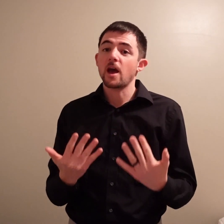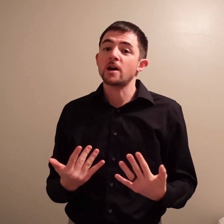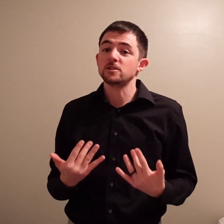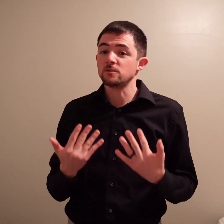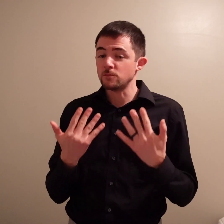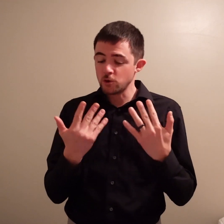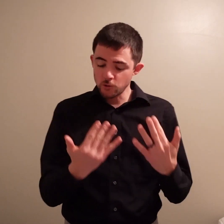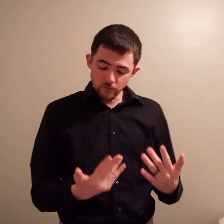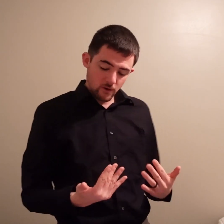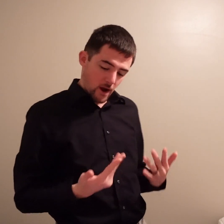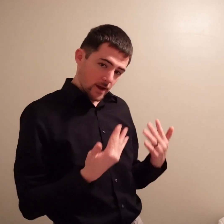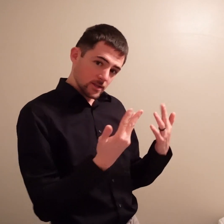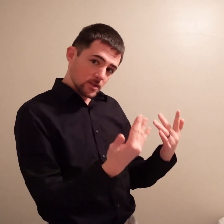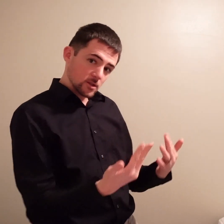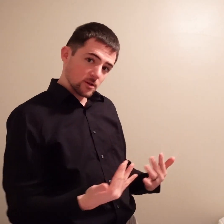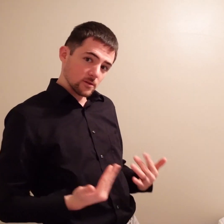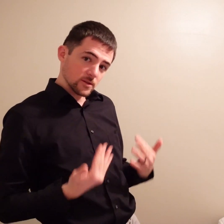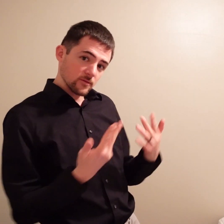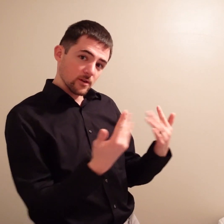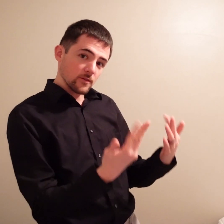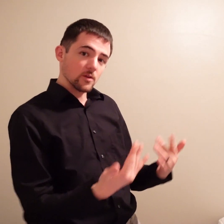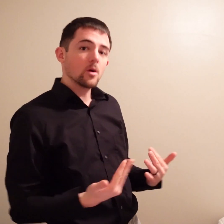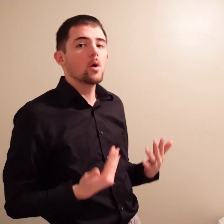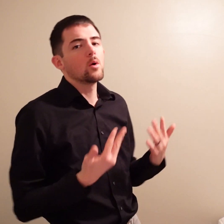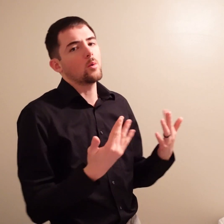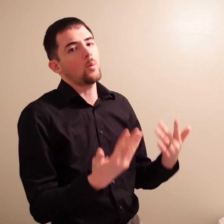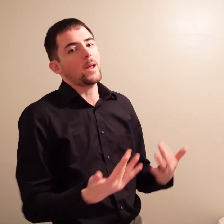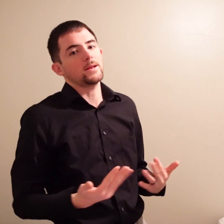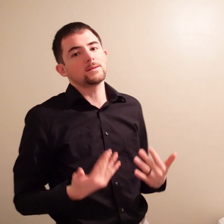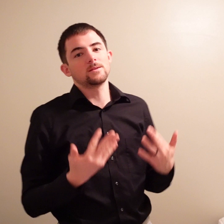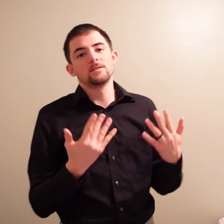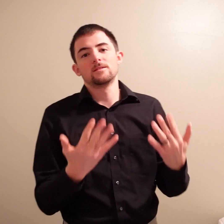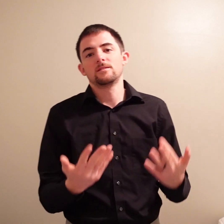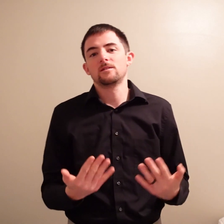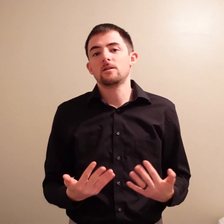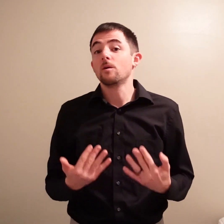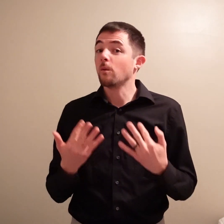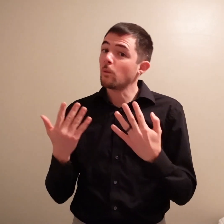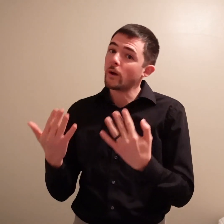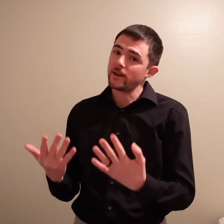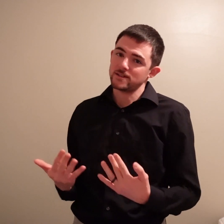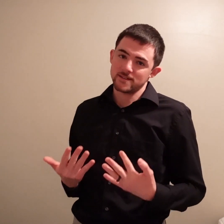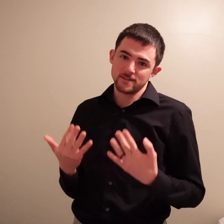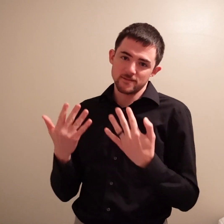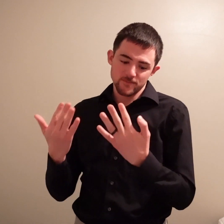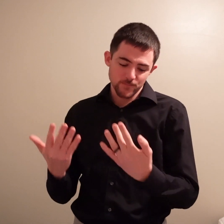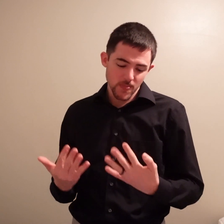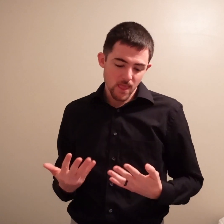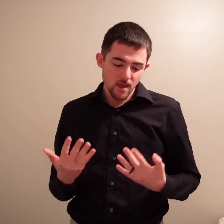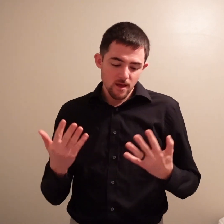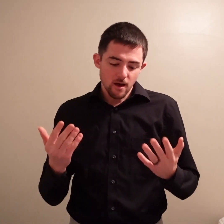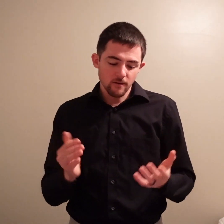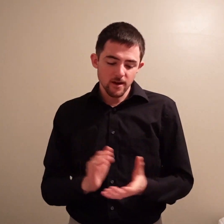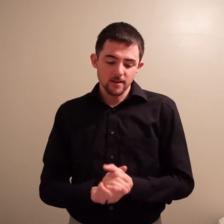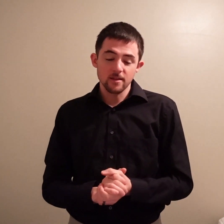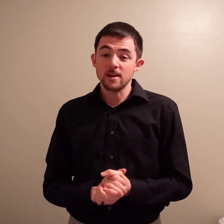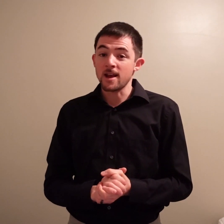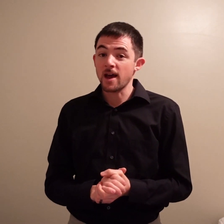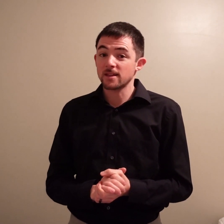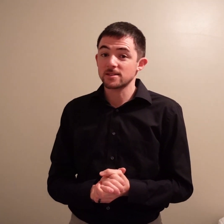as you move your hands in circles in front of you. Wait. Wait. All right, the 9th